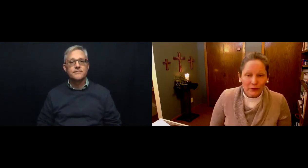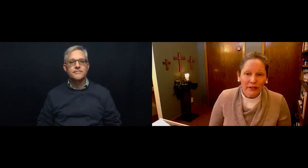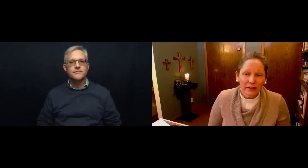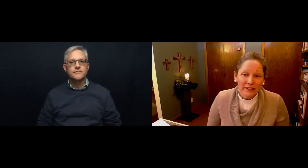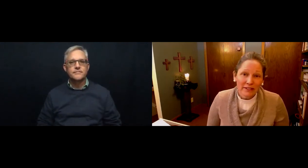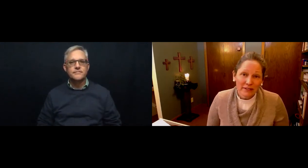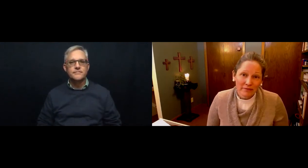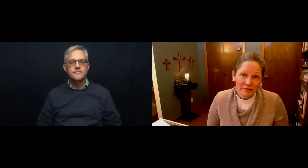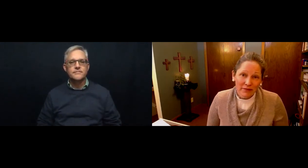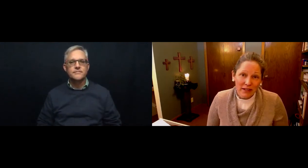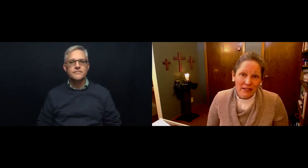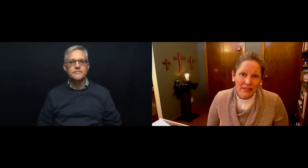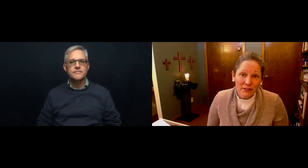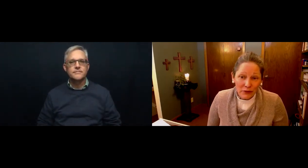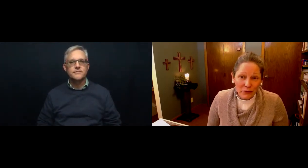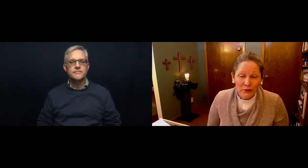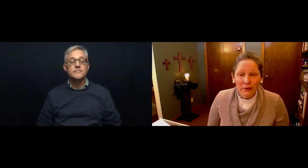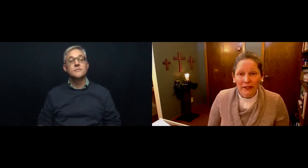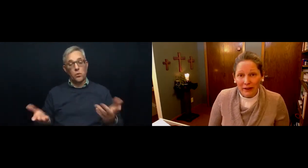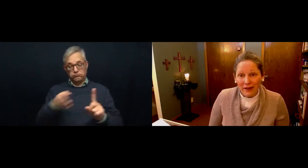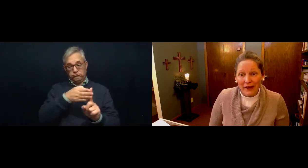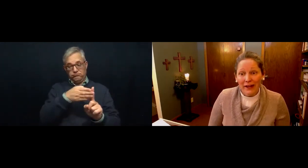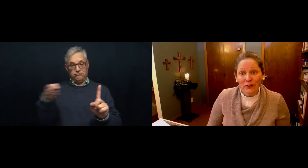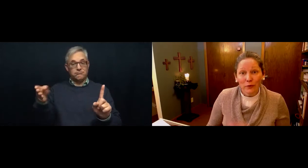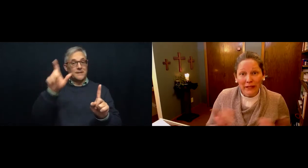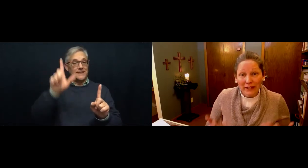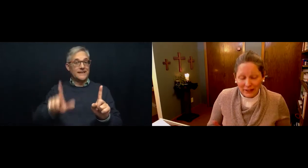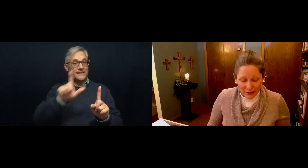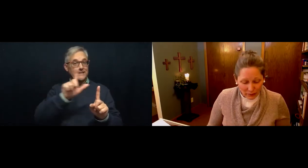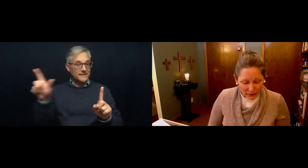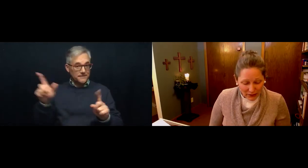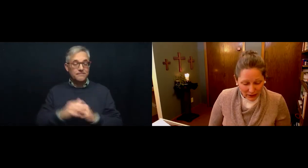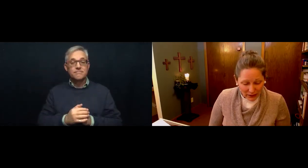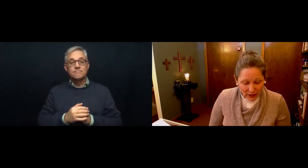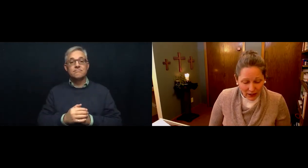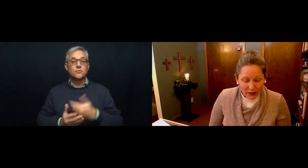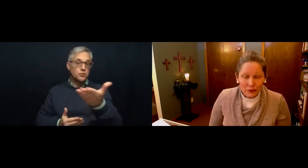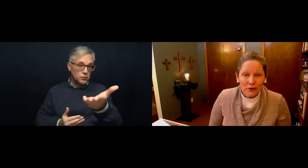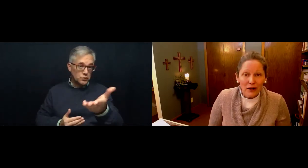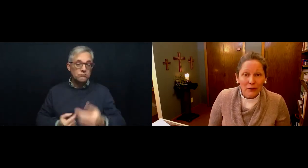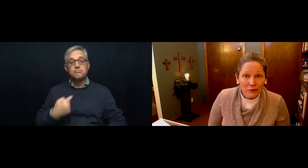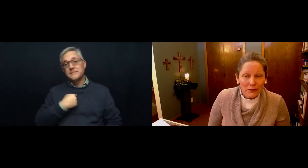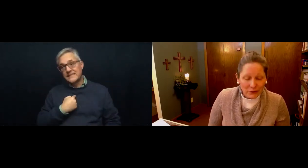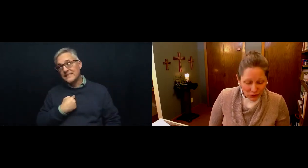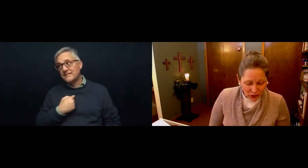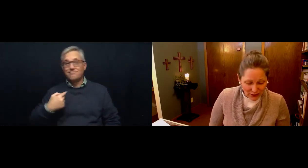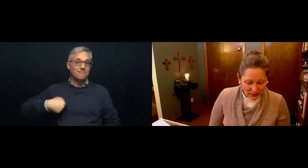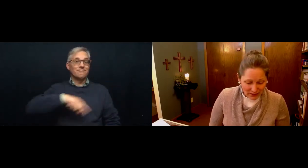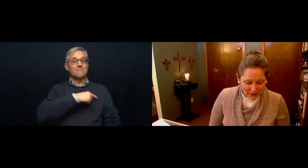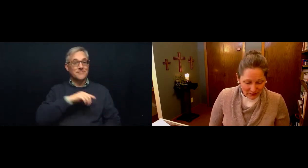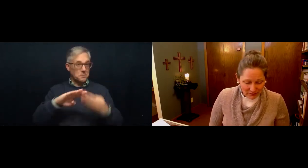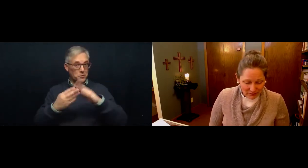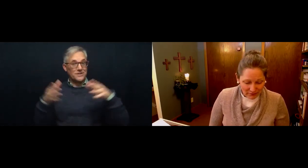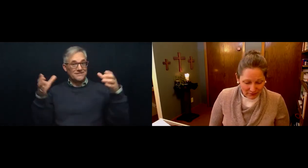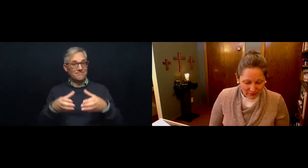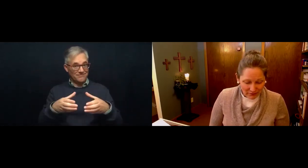So during Lent, as you and I and we as a community draw closer to Jesus,